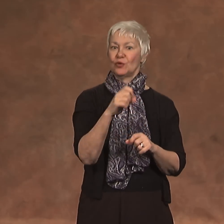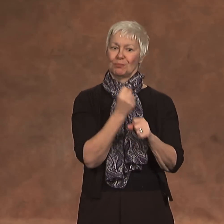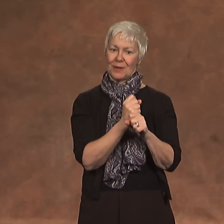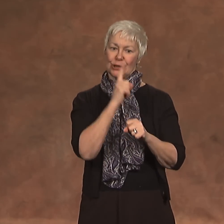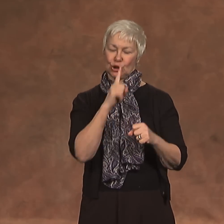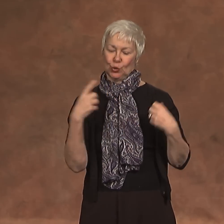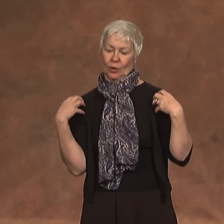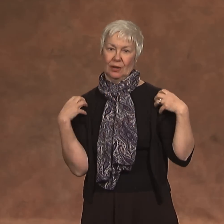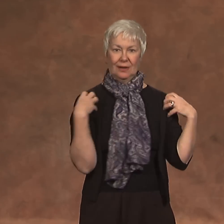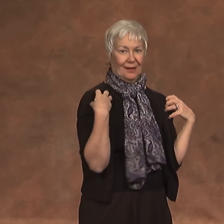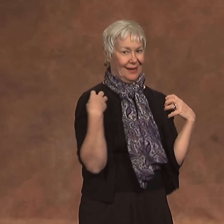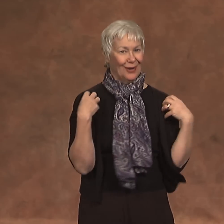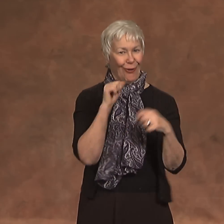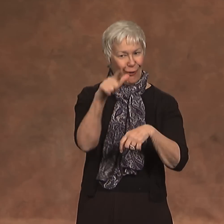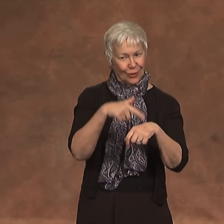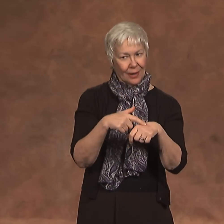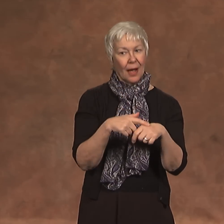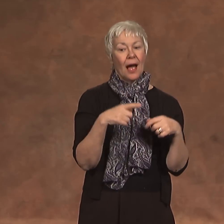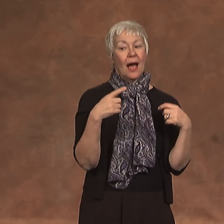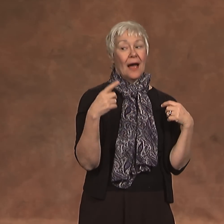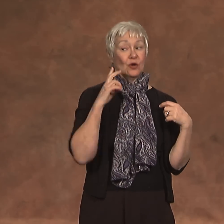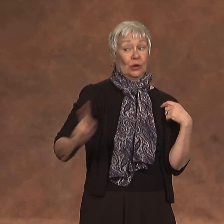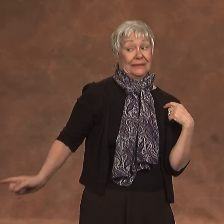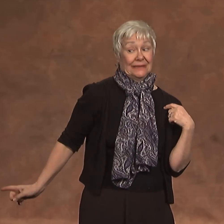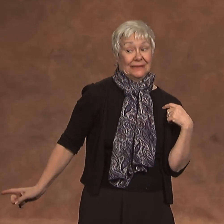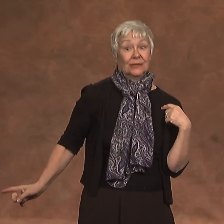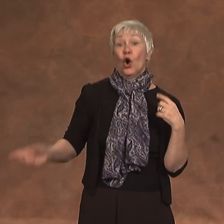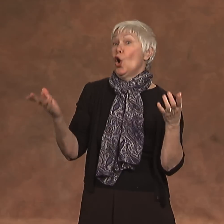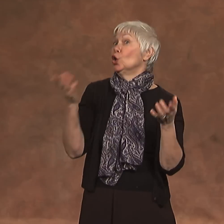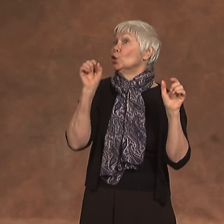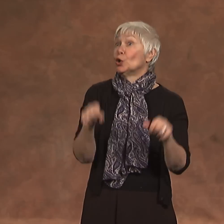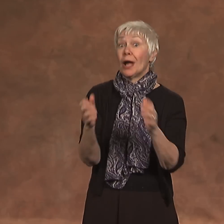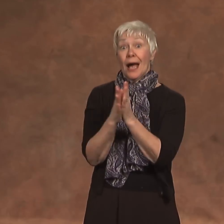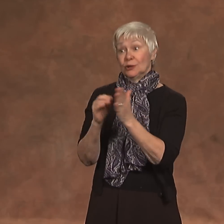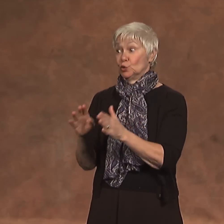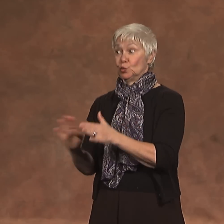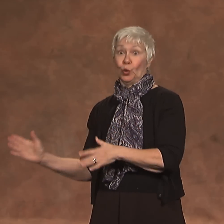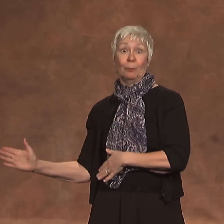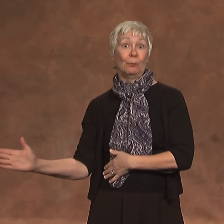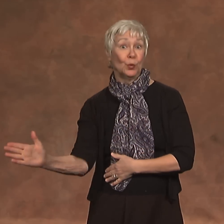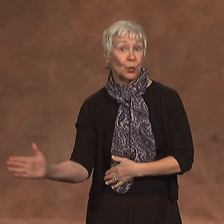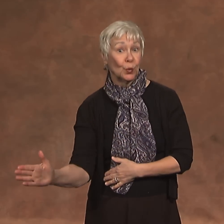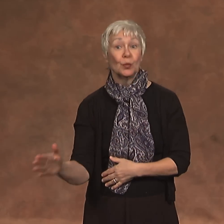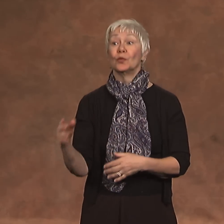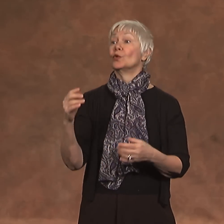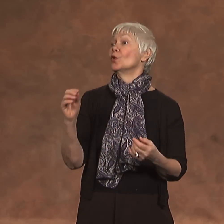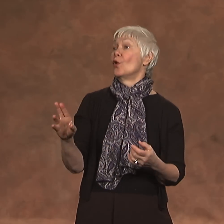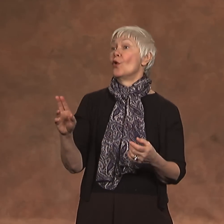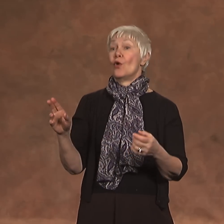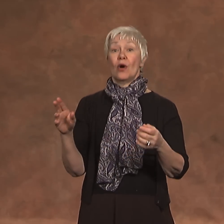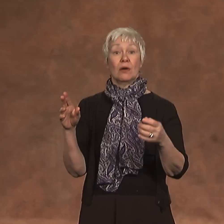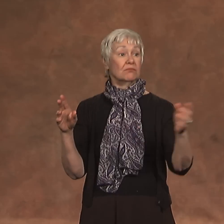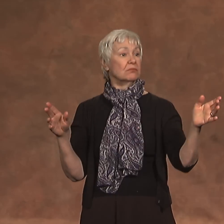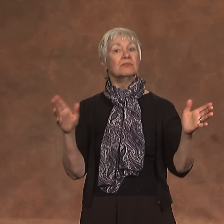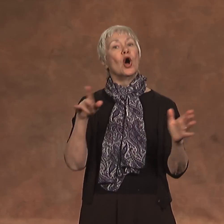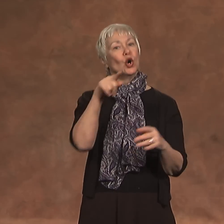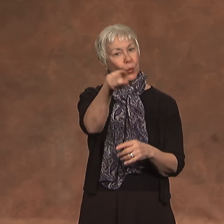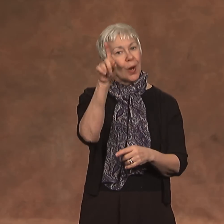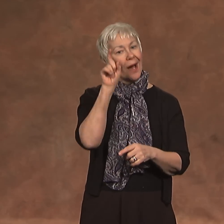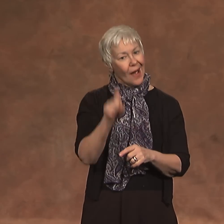students' visual access. Or you could even suggest that students rearrange themselves in order to gain more access. In fact, ensuring